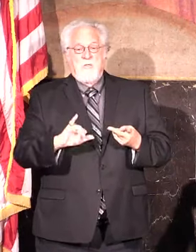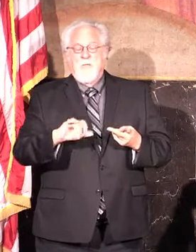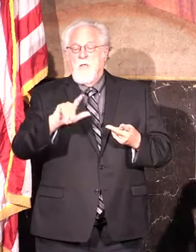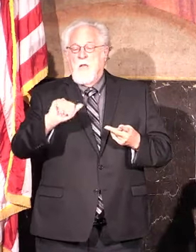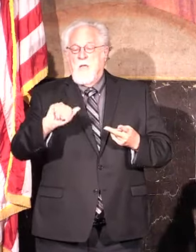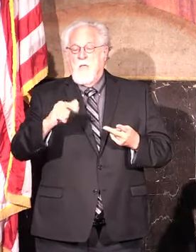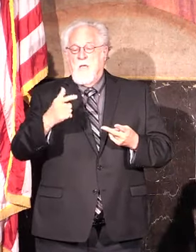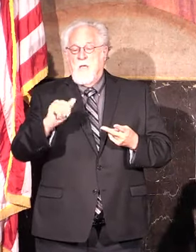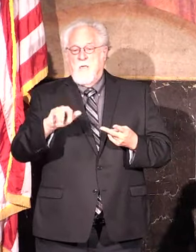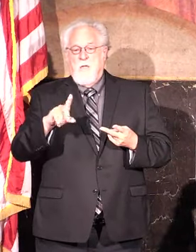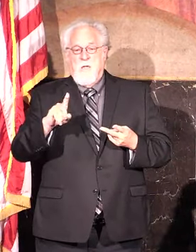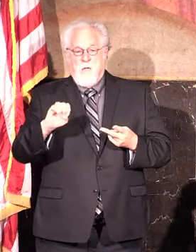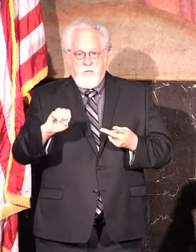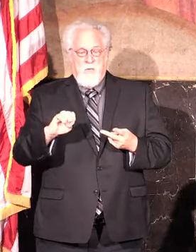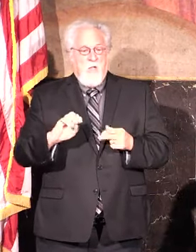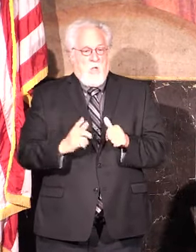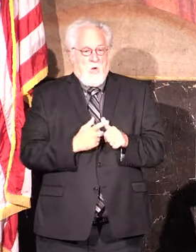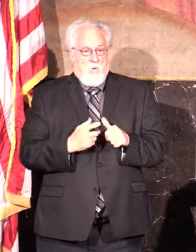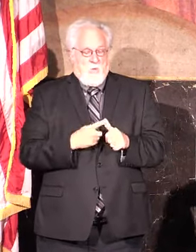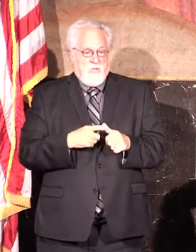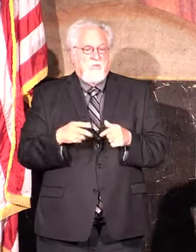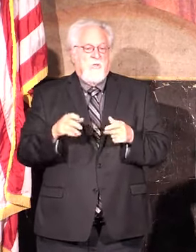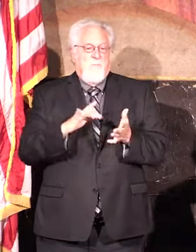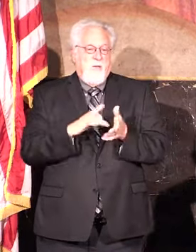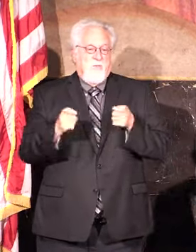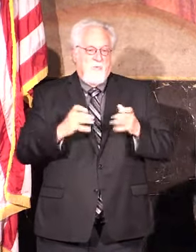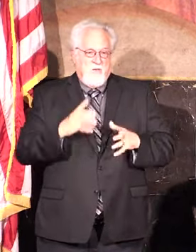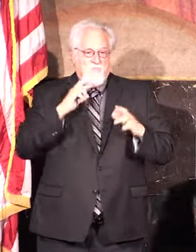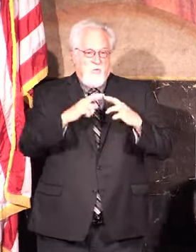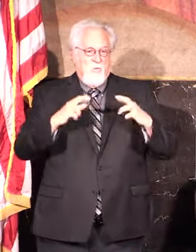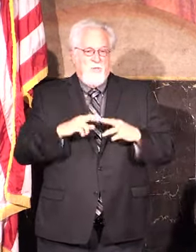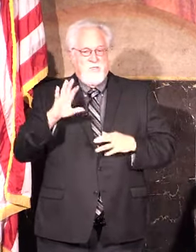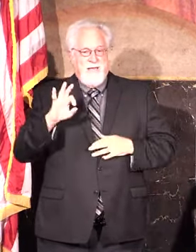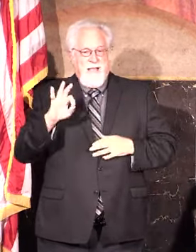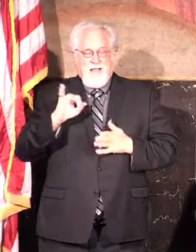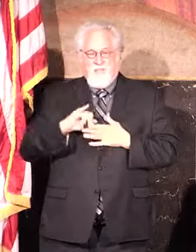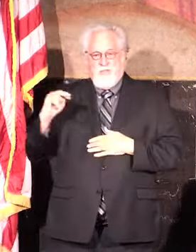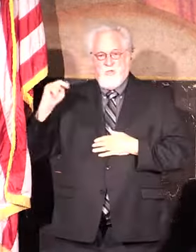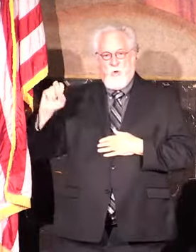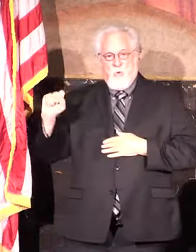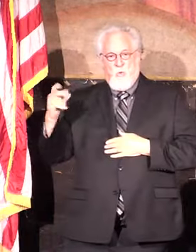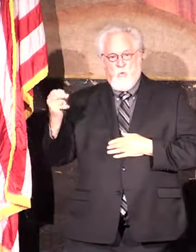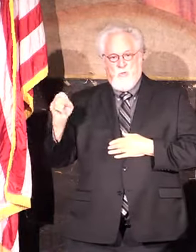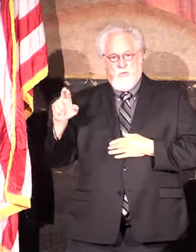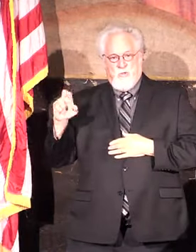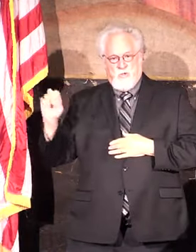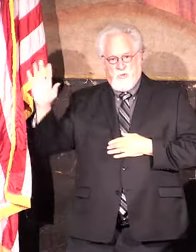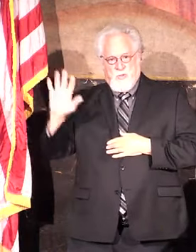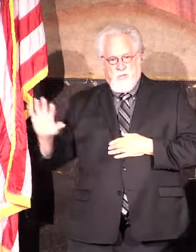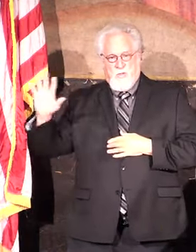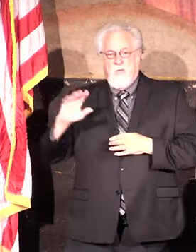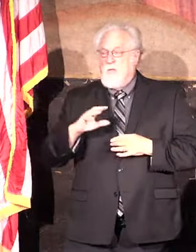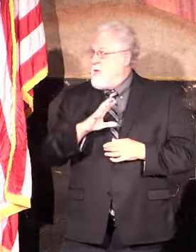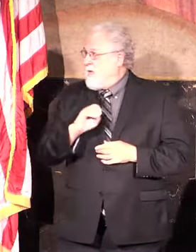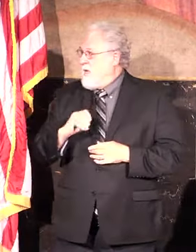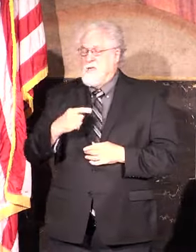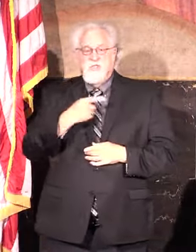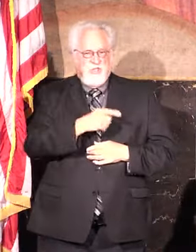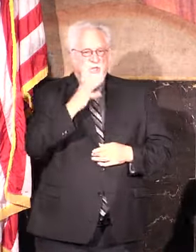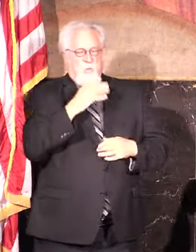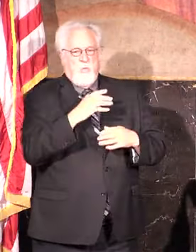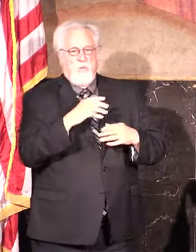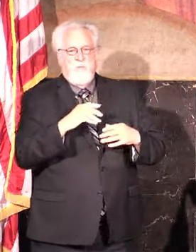Lagarde, who is a Regional Medical Director for Region 9, which is the North Shore region. And she will be